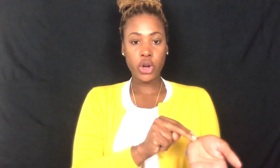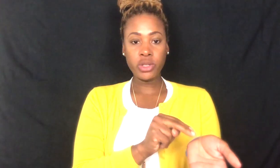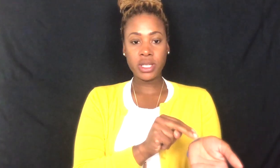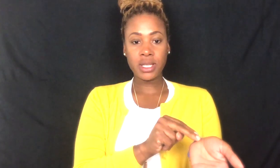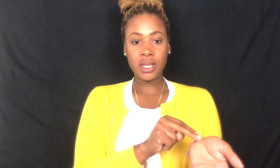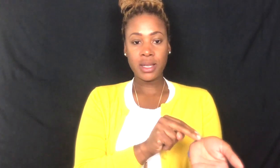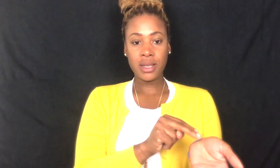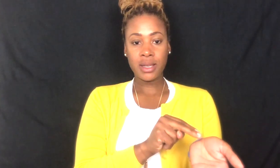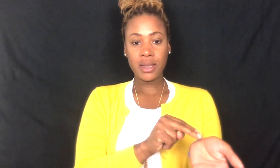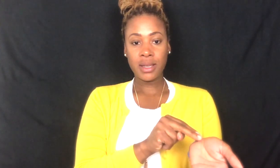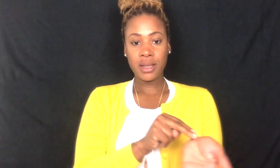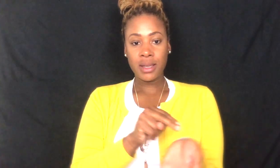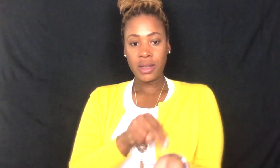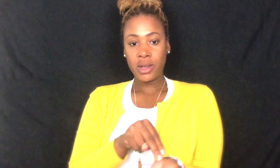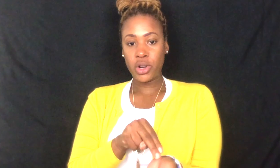Nurse.